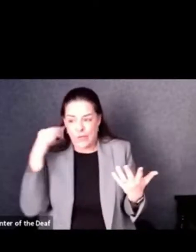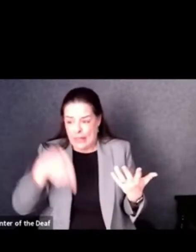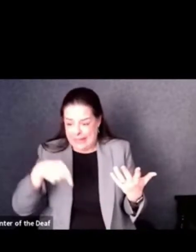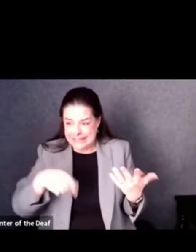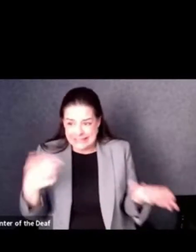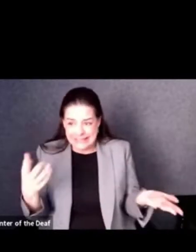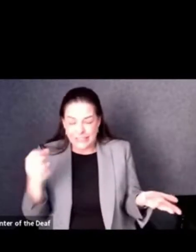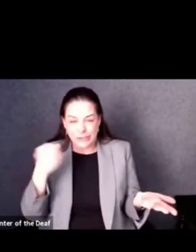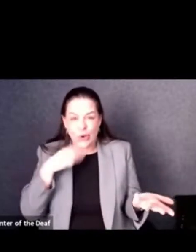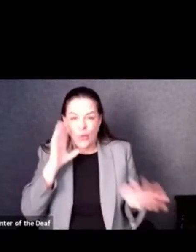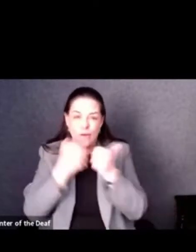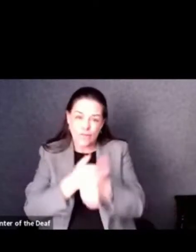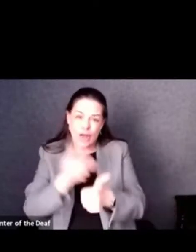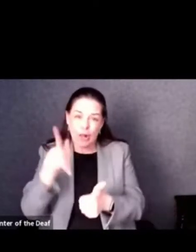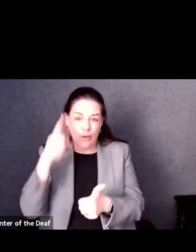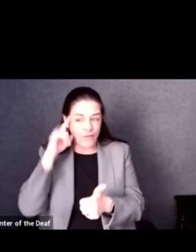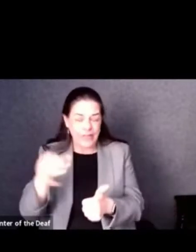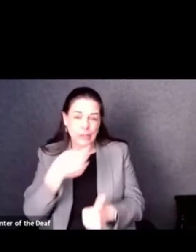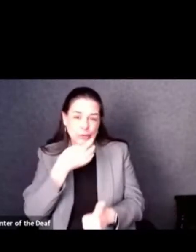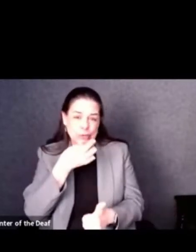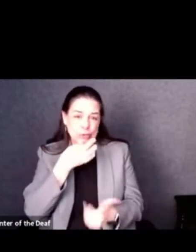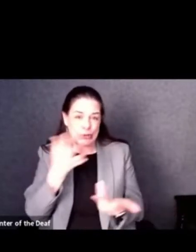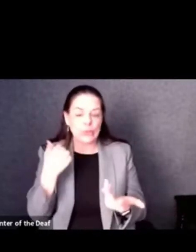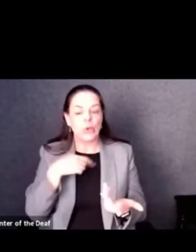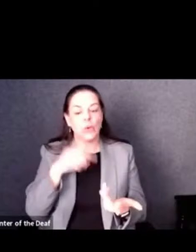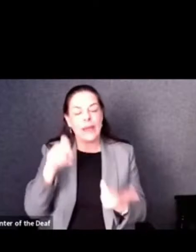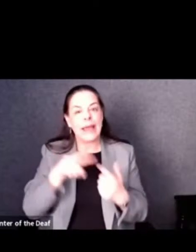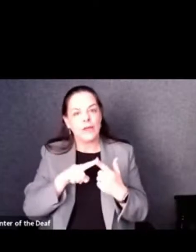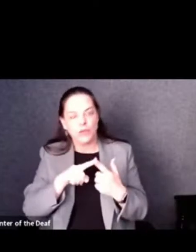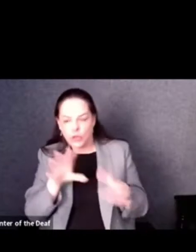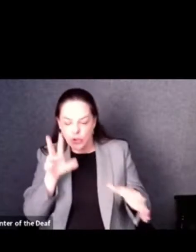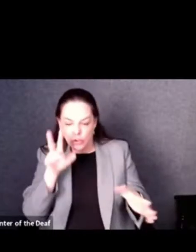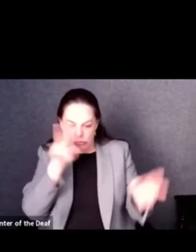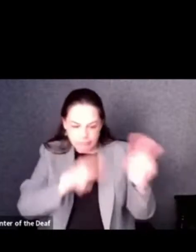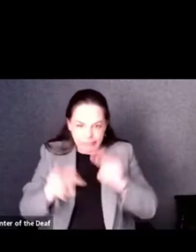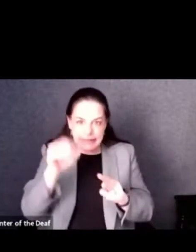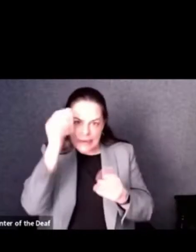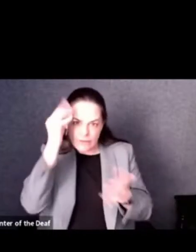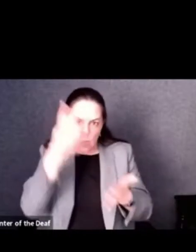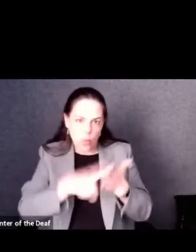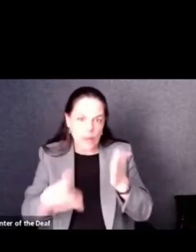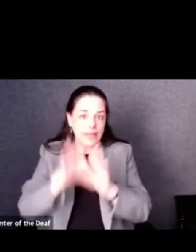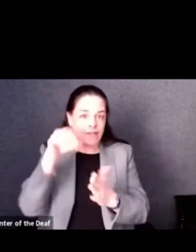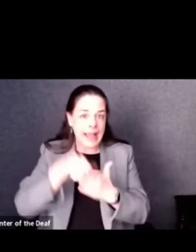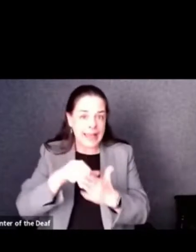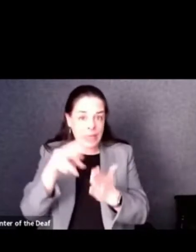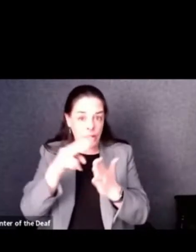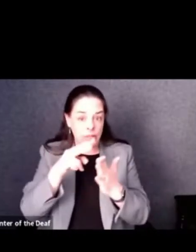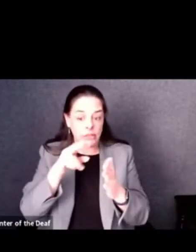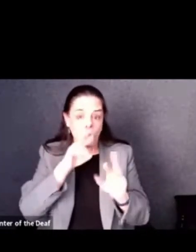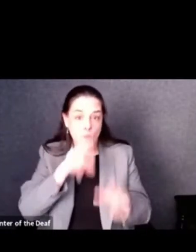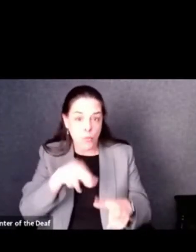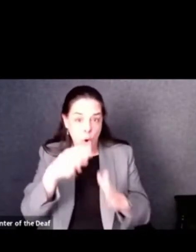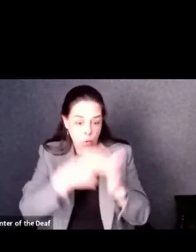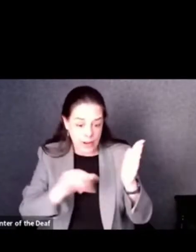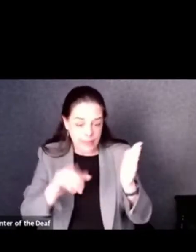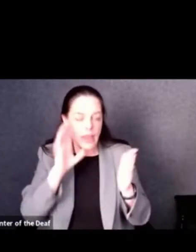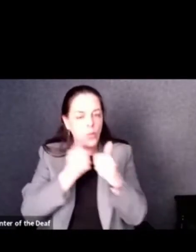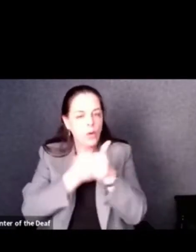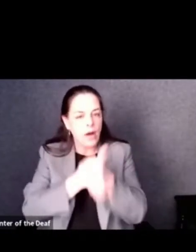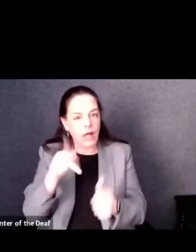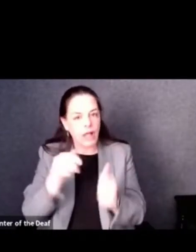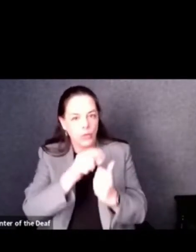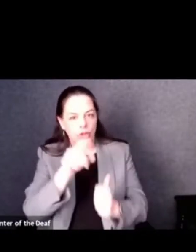So we will follow up on all of that soon. We need to absorb the information that was found in the report, and we'll follow up with you as soon as we